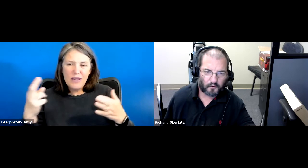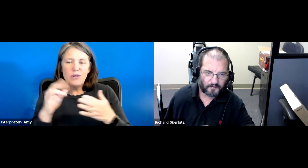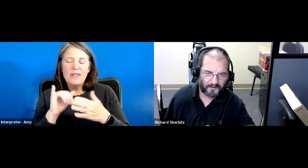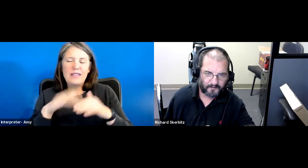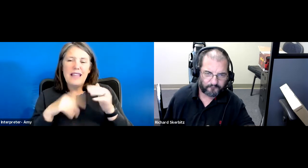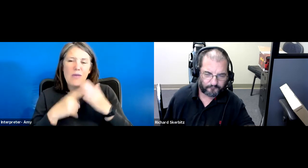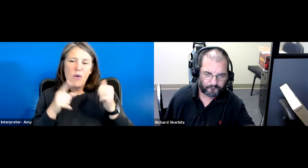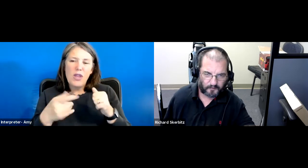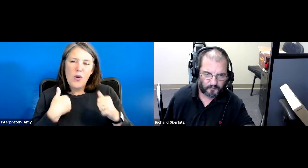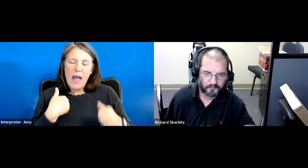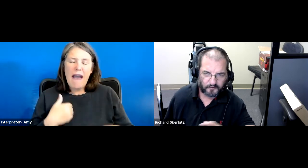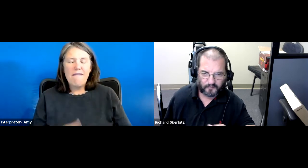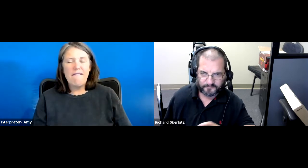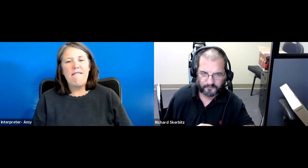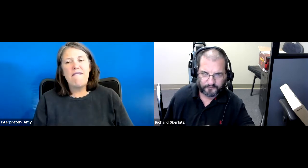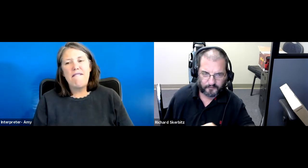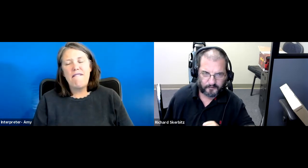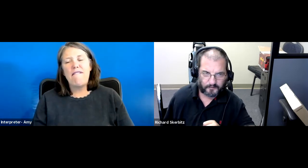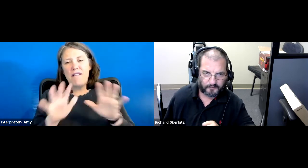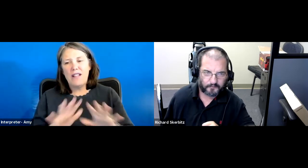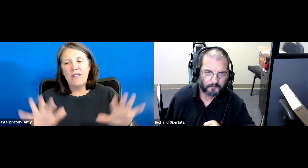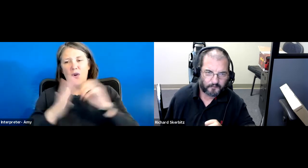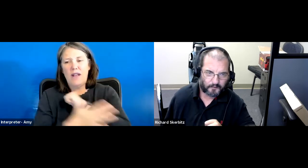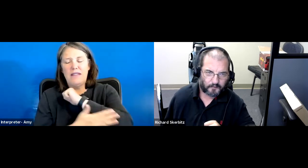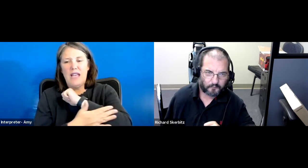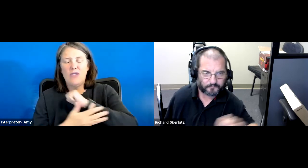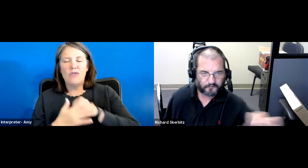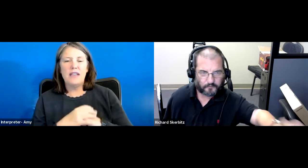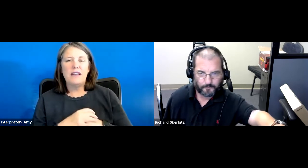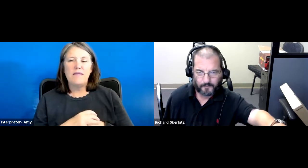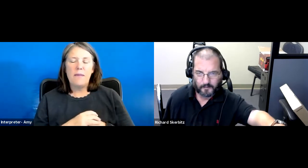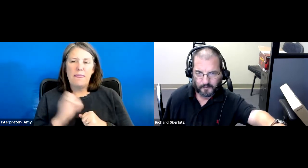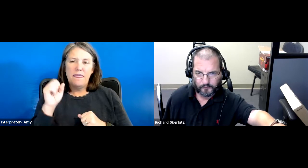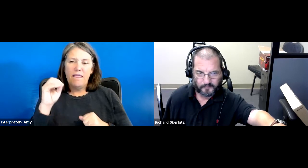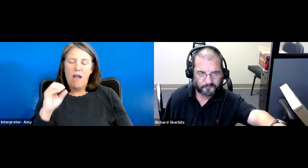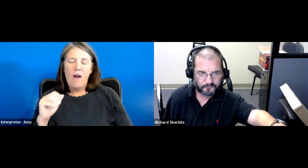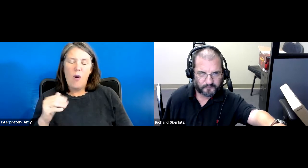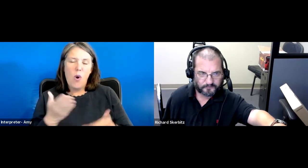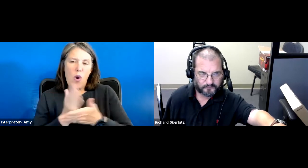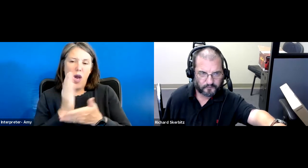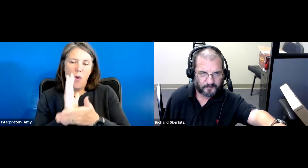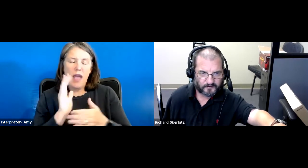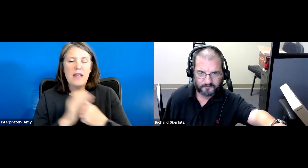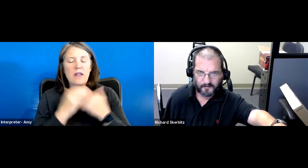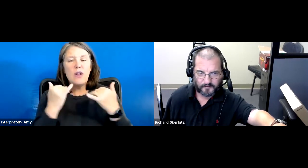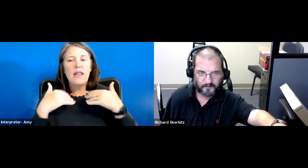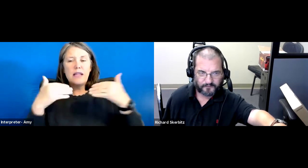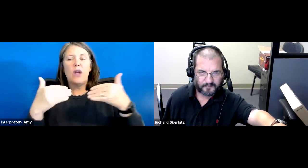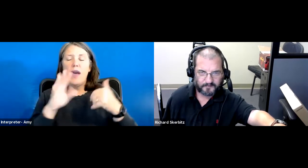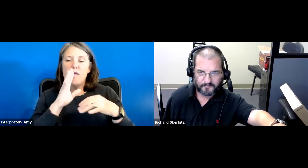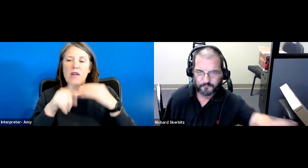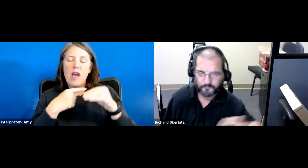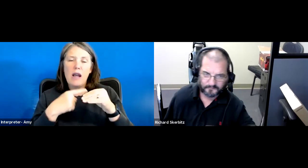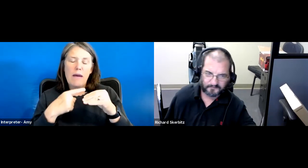what you all might have across the country. And so All right, so let's go ahead and talk about